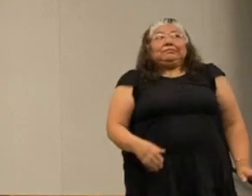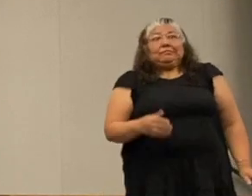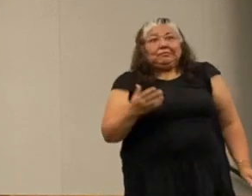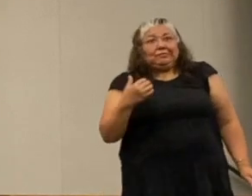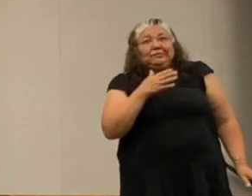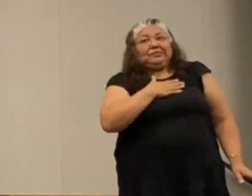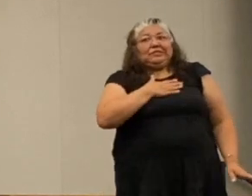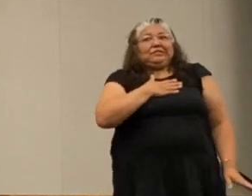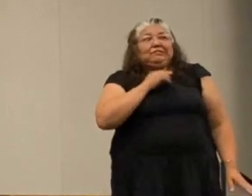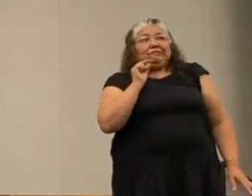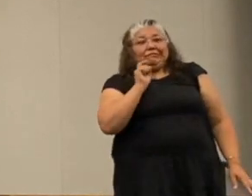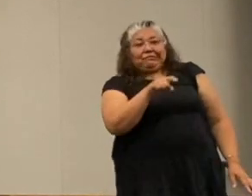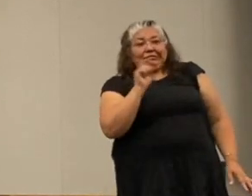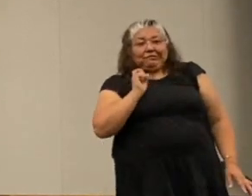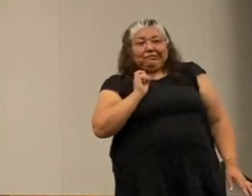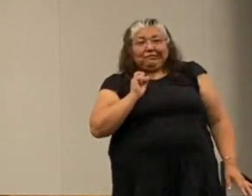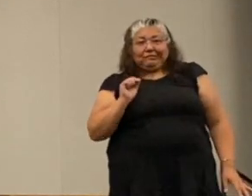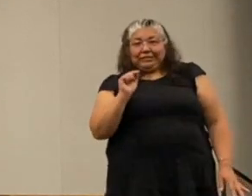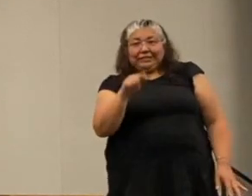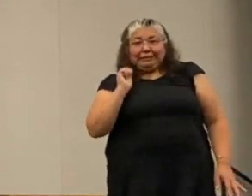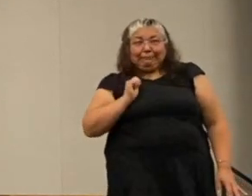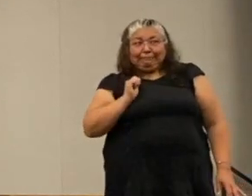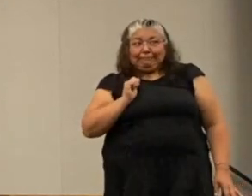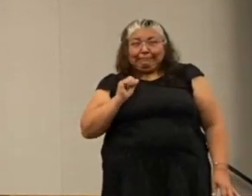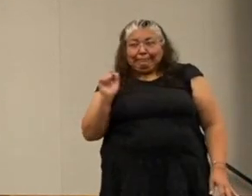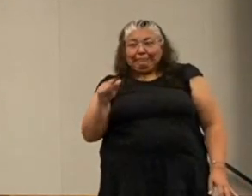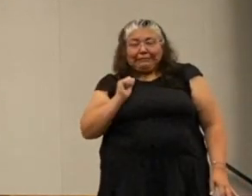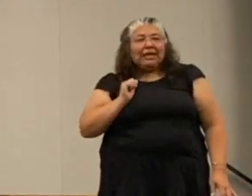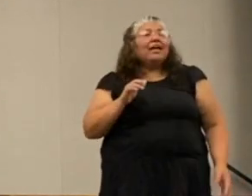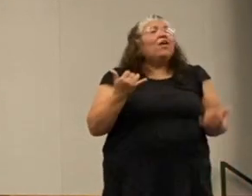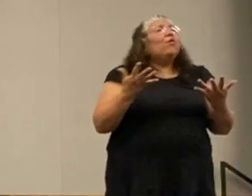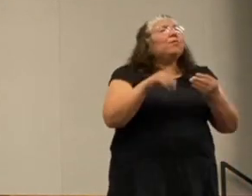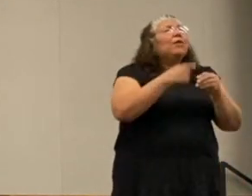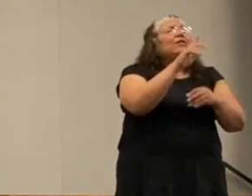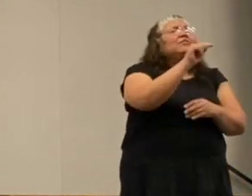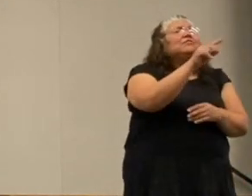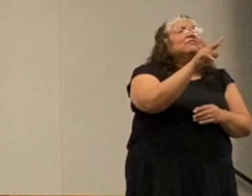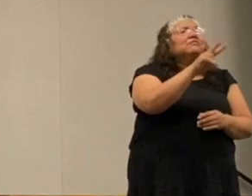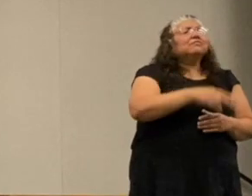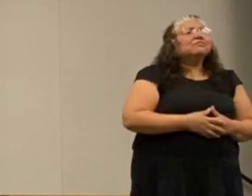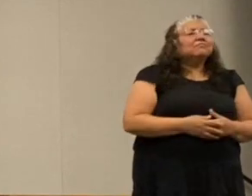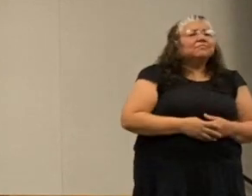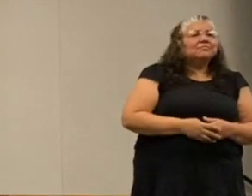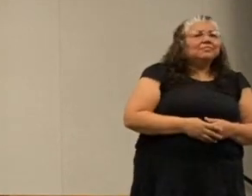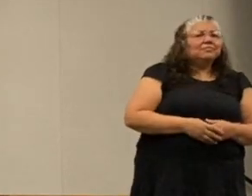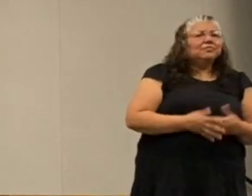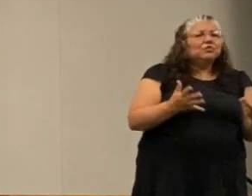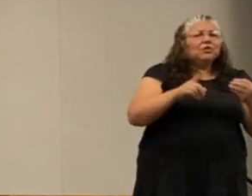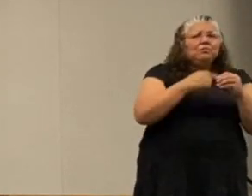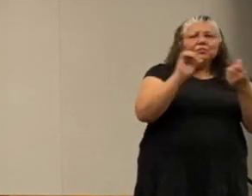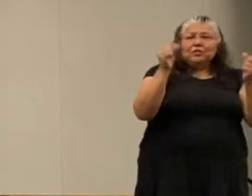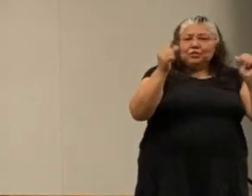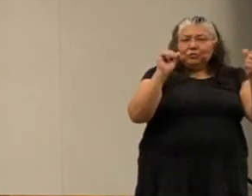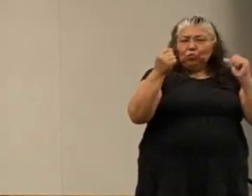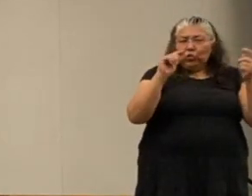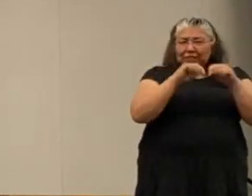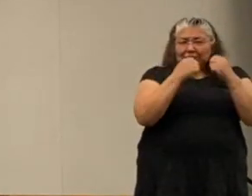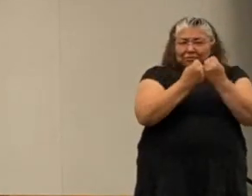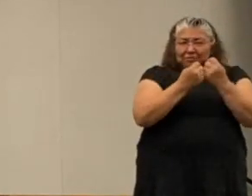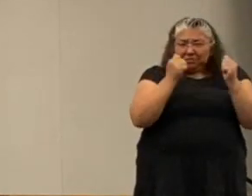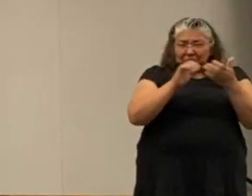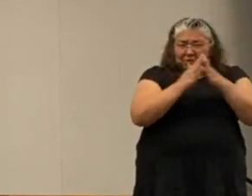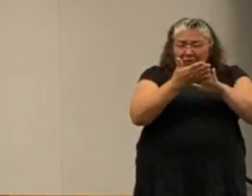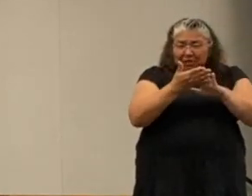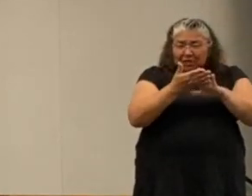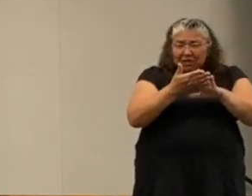the button. What about television? What about sports teams? Can they